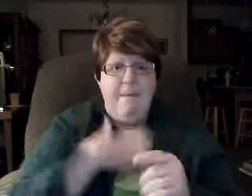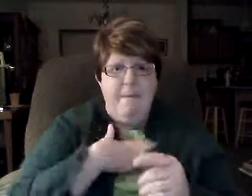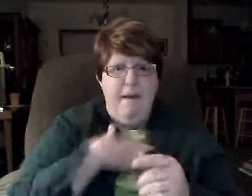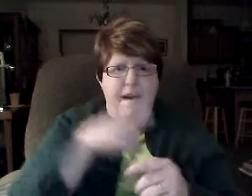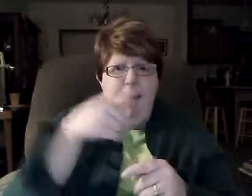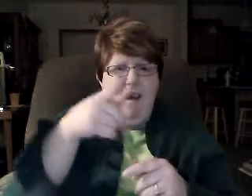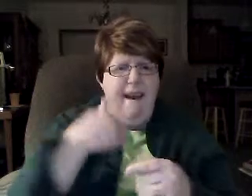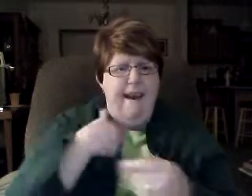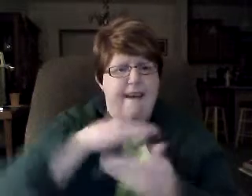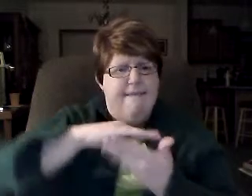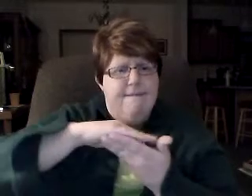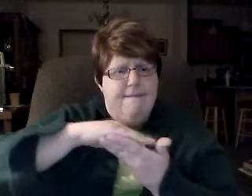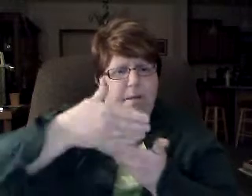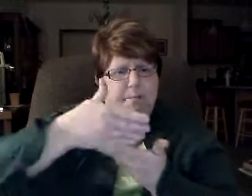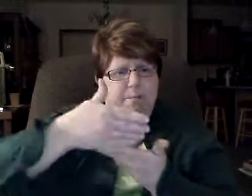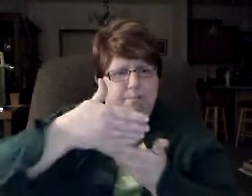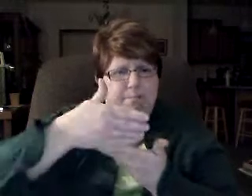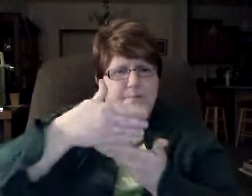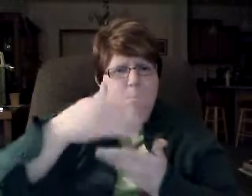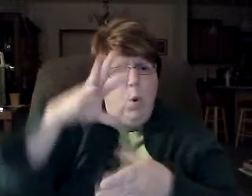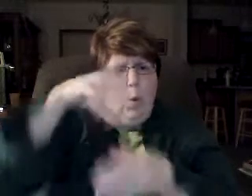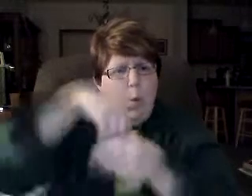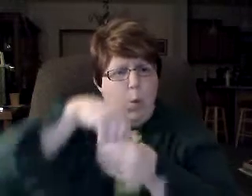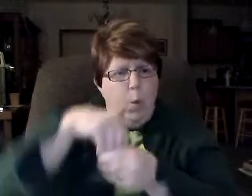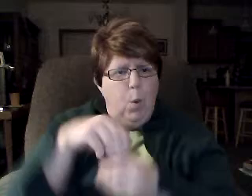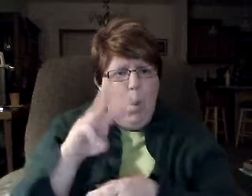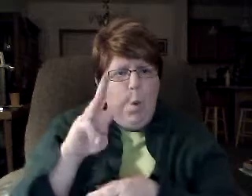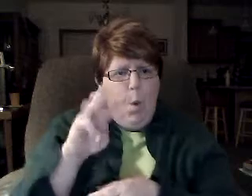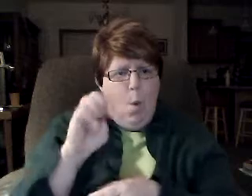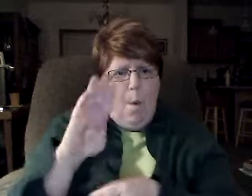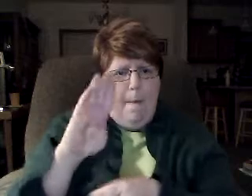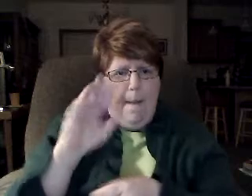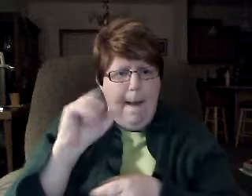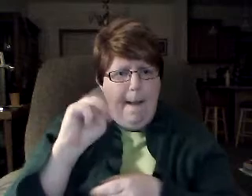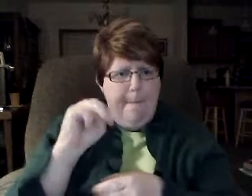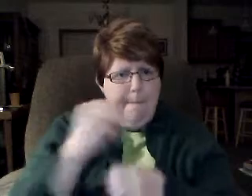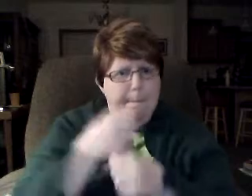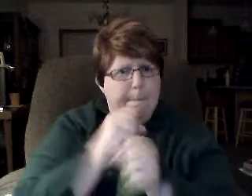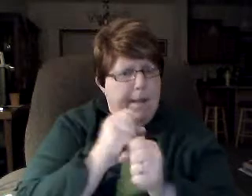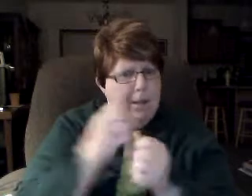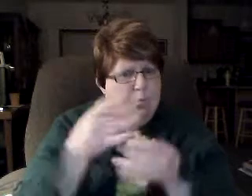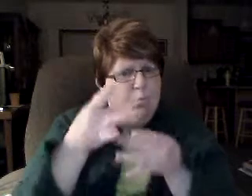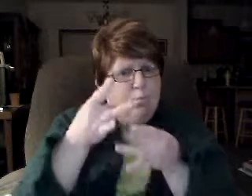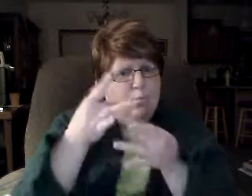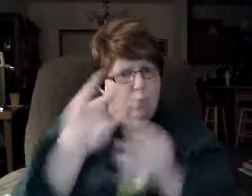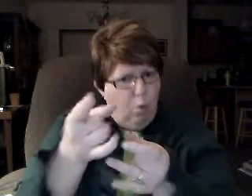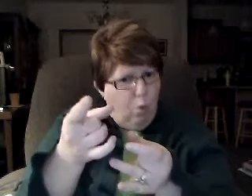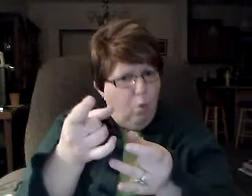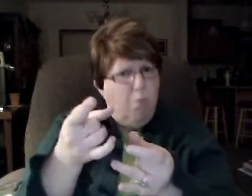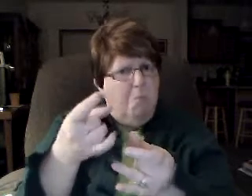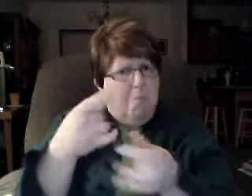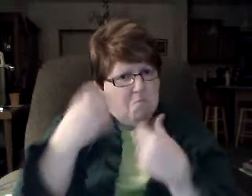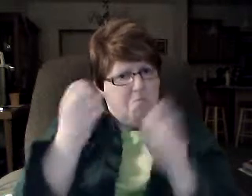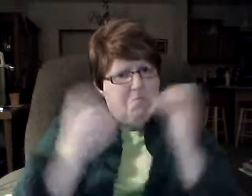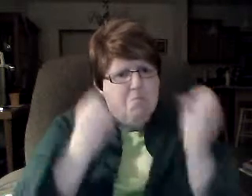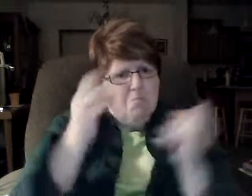Weapons. Anything possible. Chance to die. Thunderdome. How do I get in there?